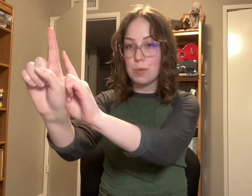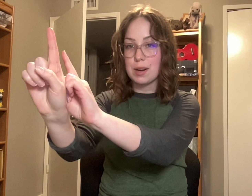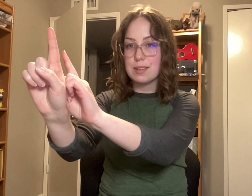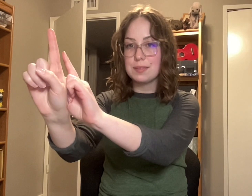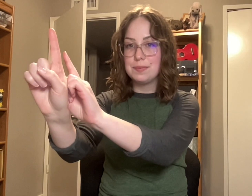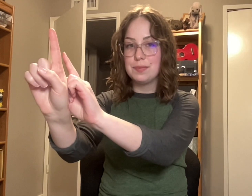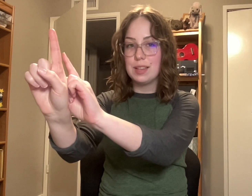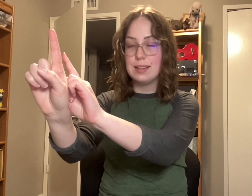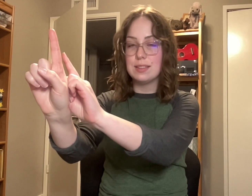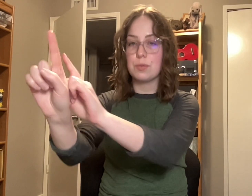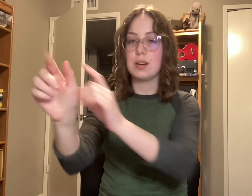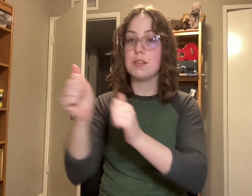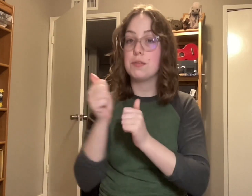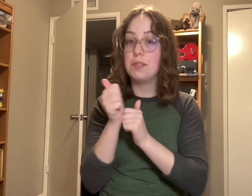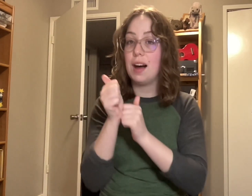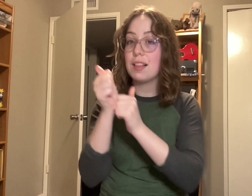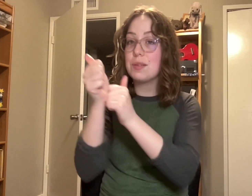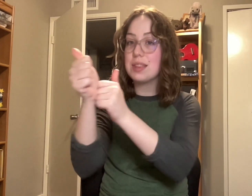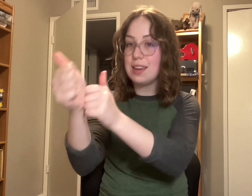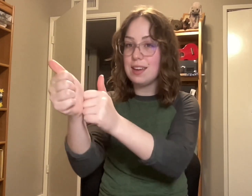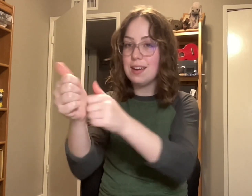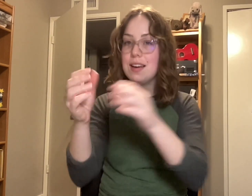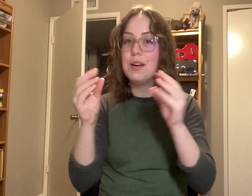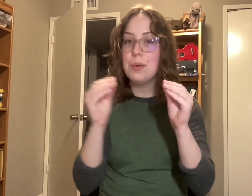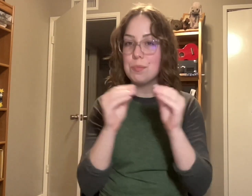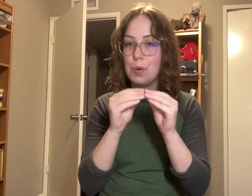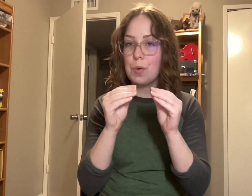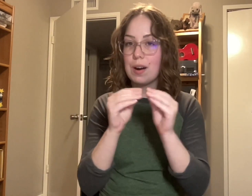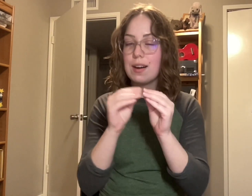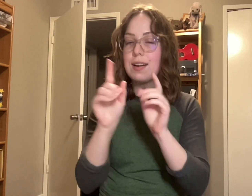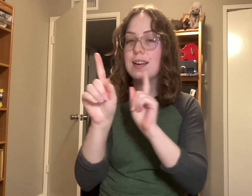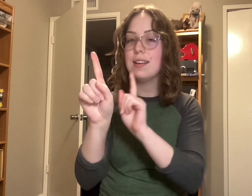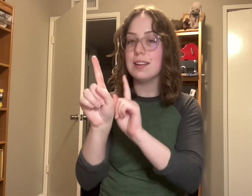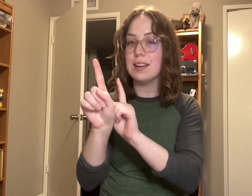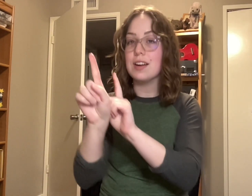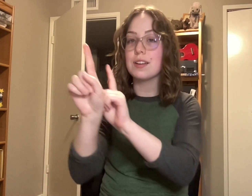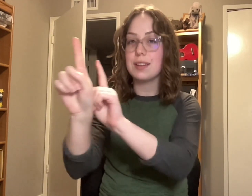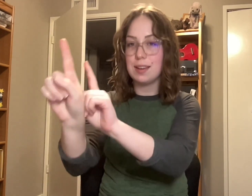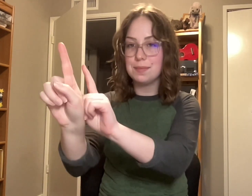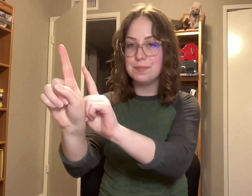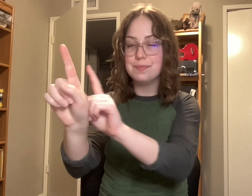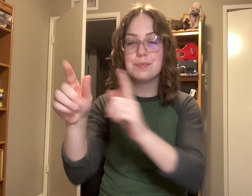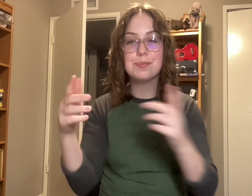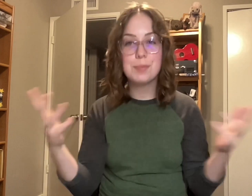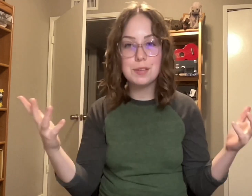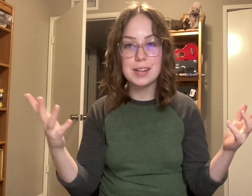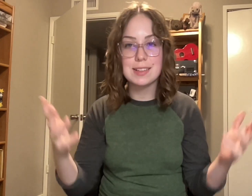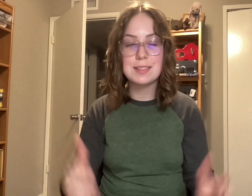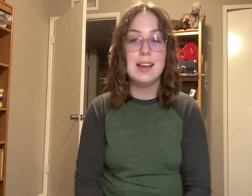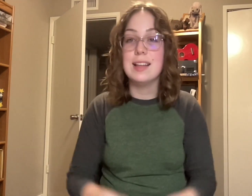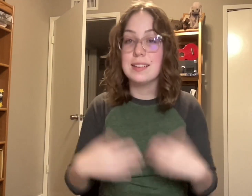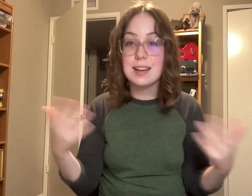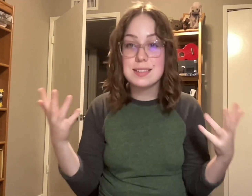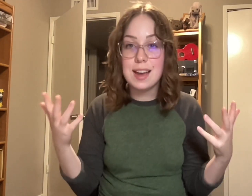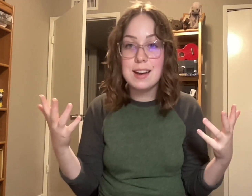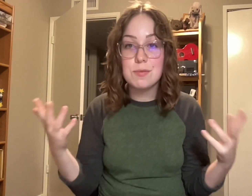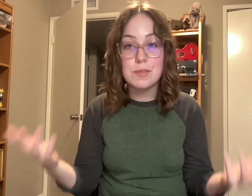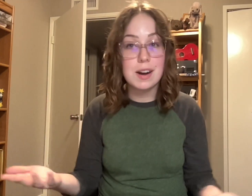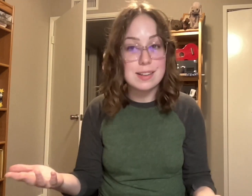forward. So we're going to follow thee more nearly. Perfect. And the last line, we've already done